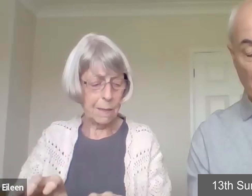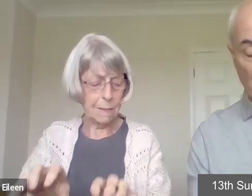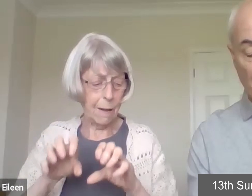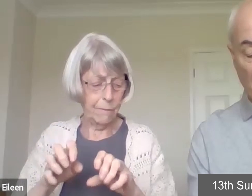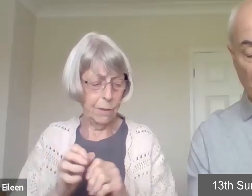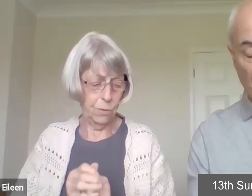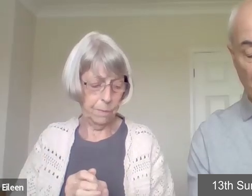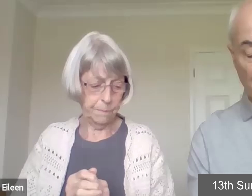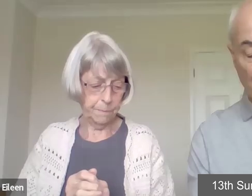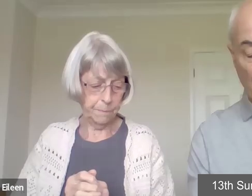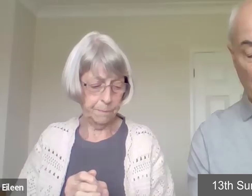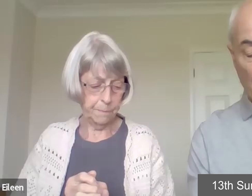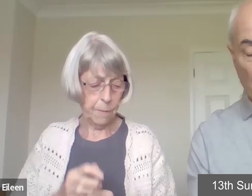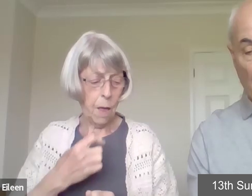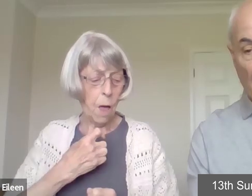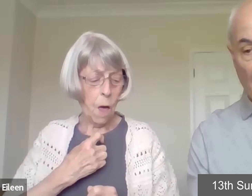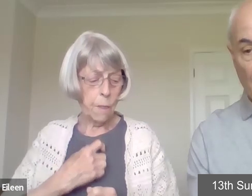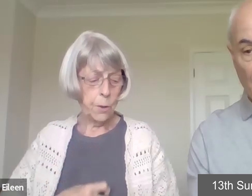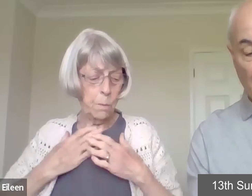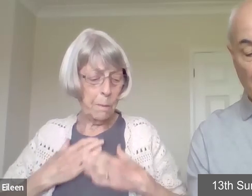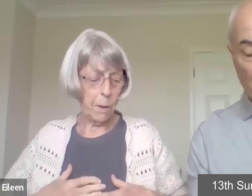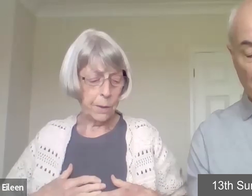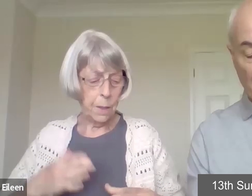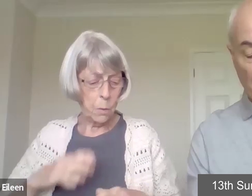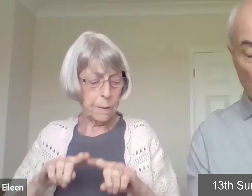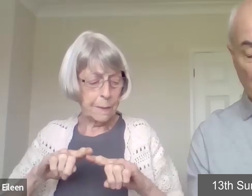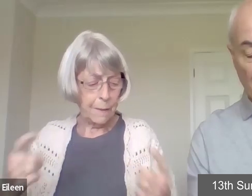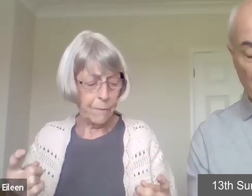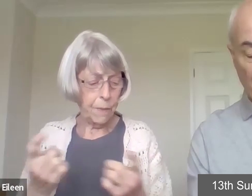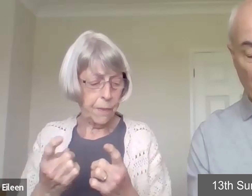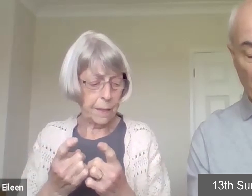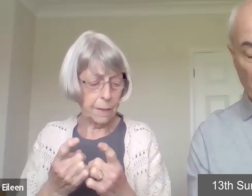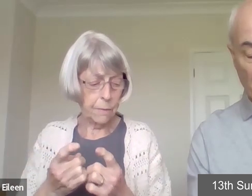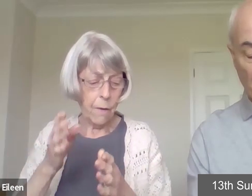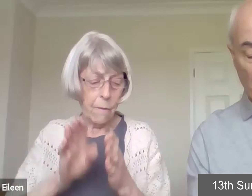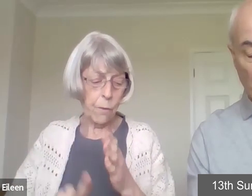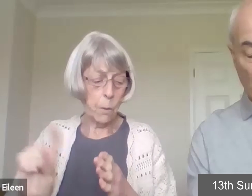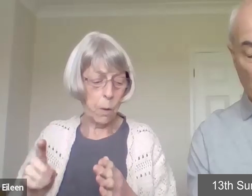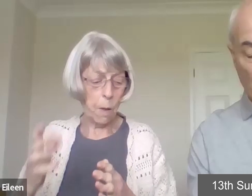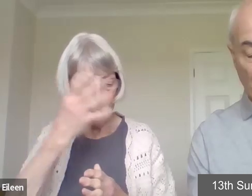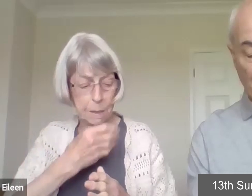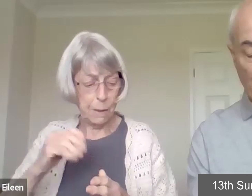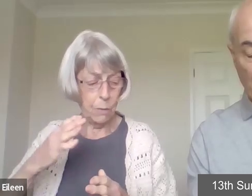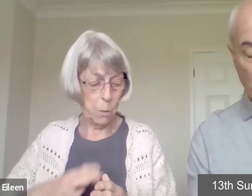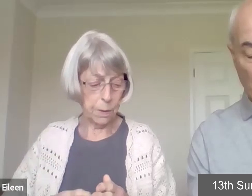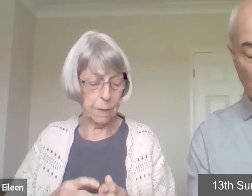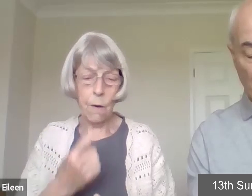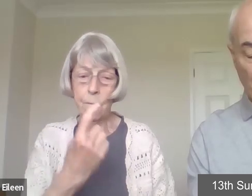becoming selfish. The human body wants different things from what the Spirit wants